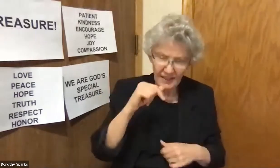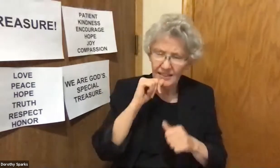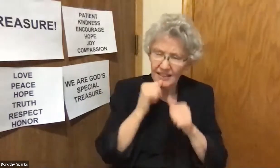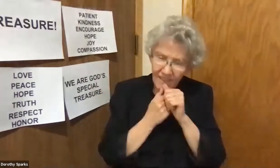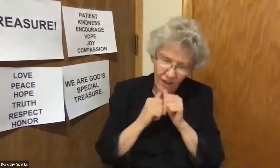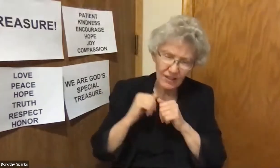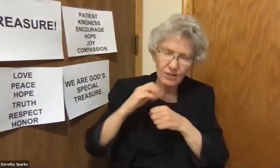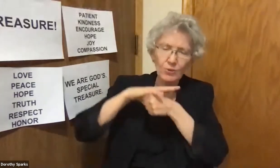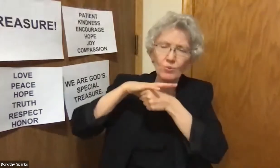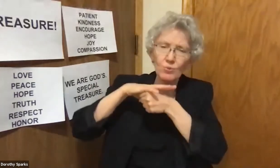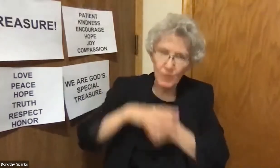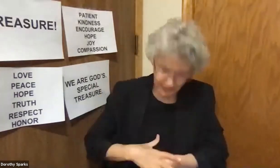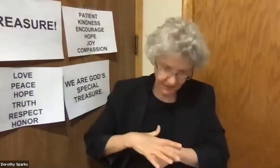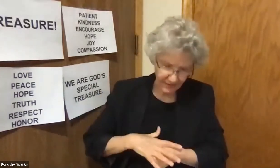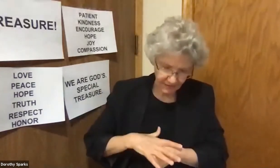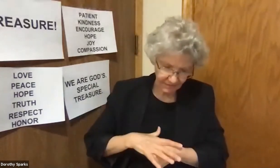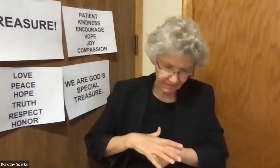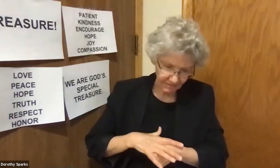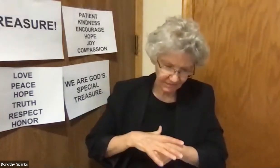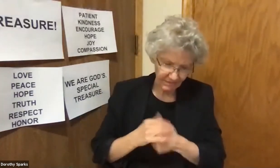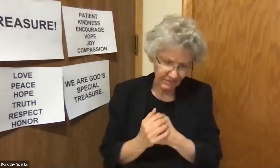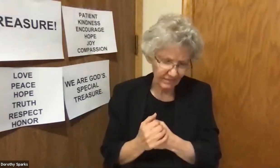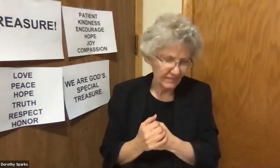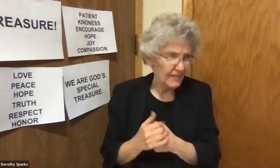Bodies and minds suffering and stress.